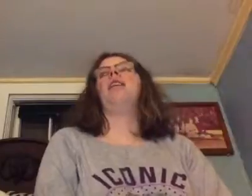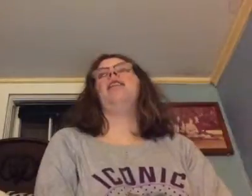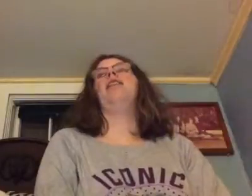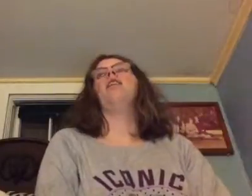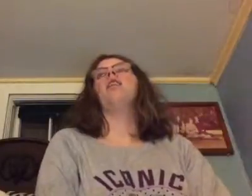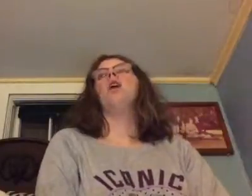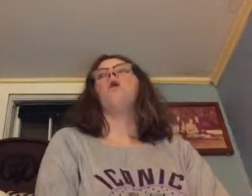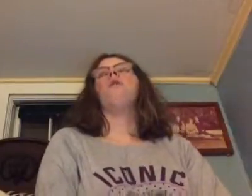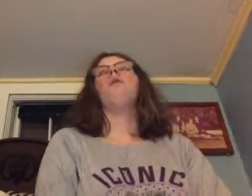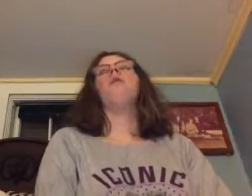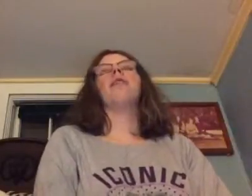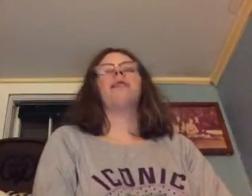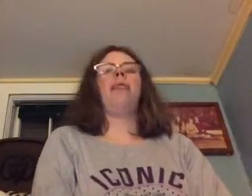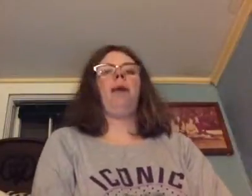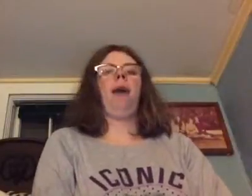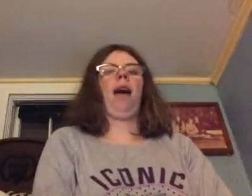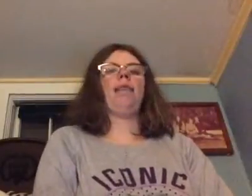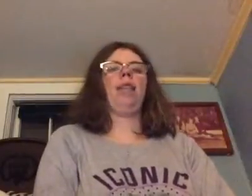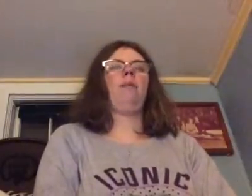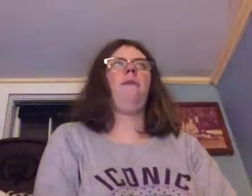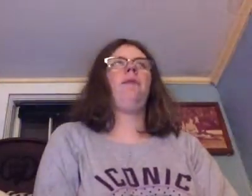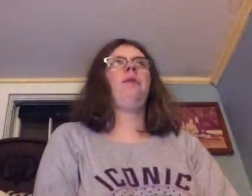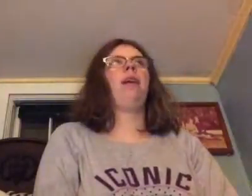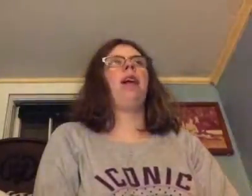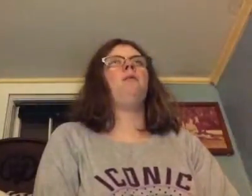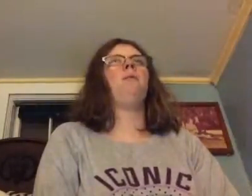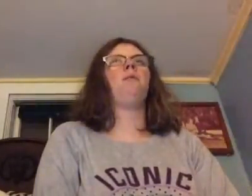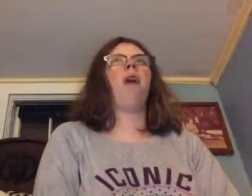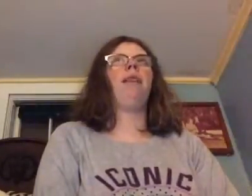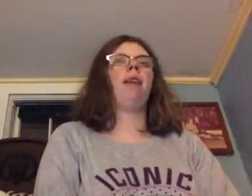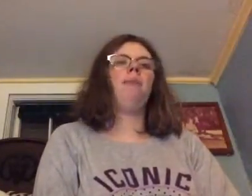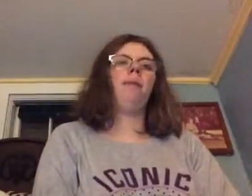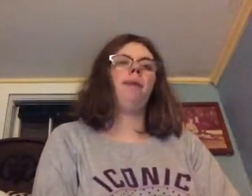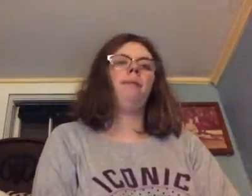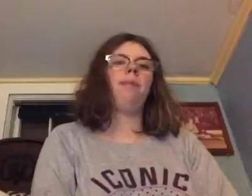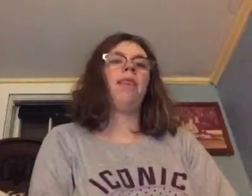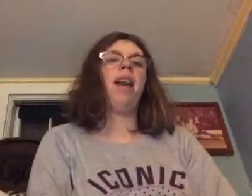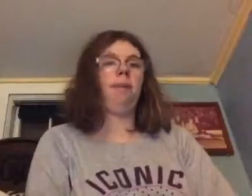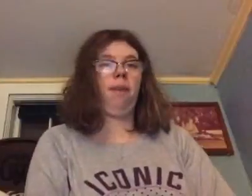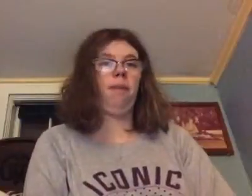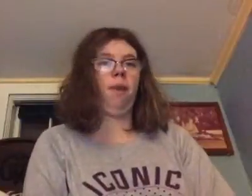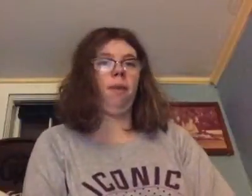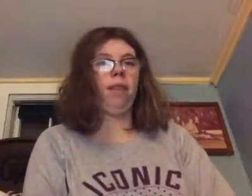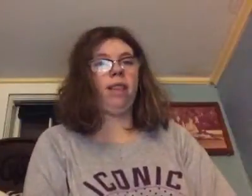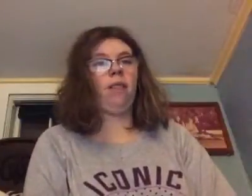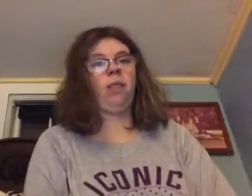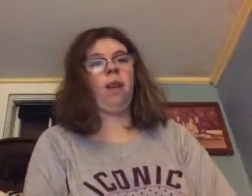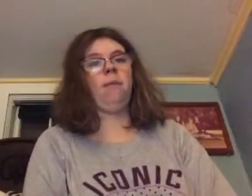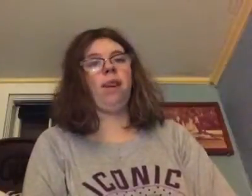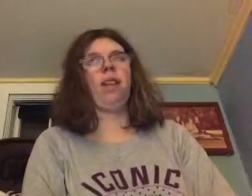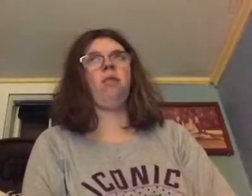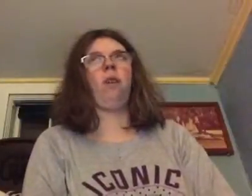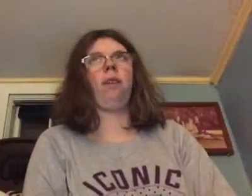because we were always in the same class until about fifth grade. I remember crying like a baby the night before we went into fifth grade because I was so